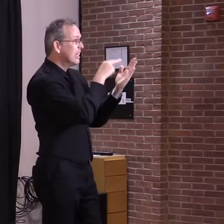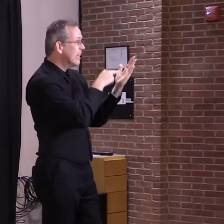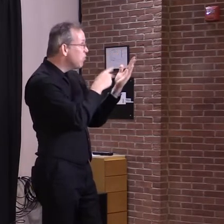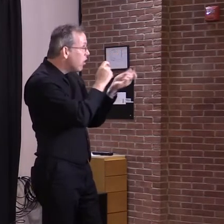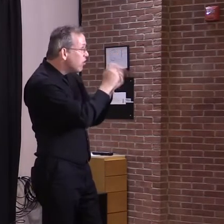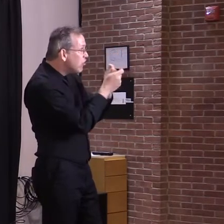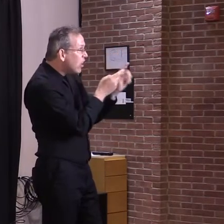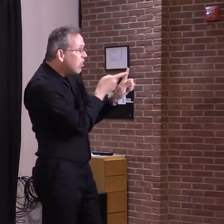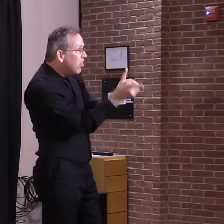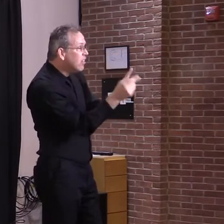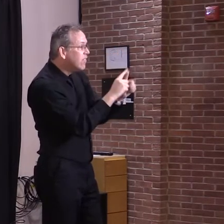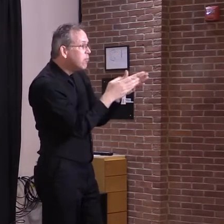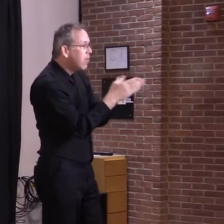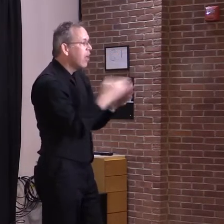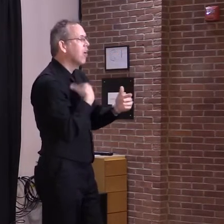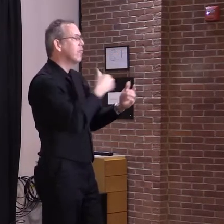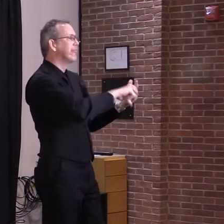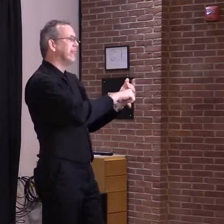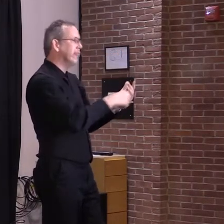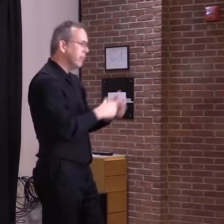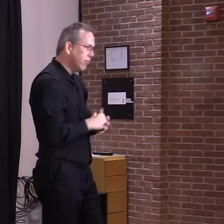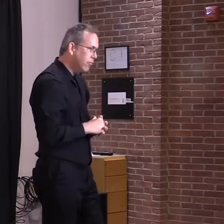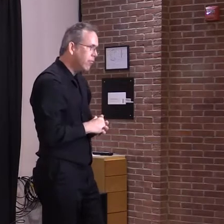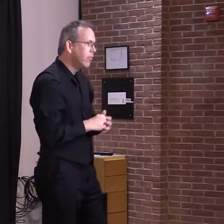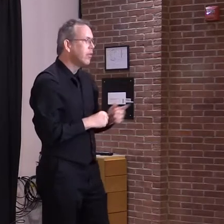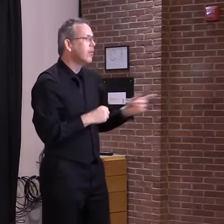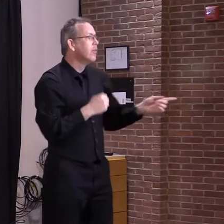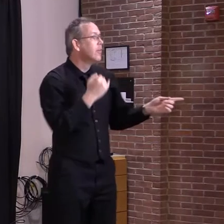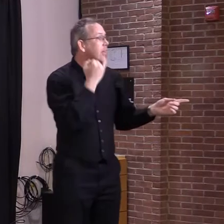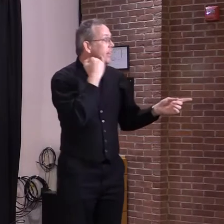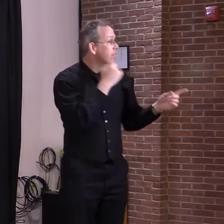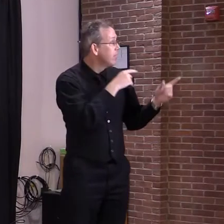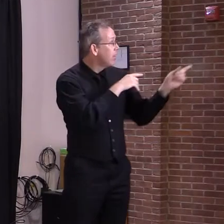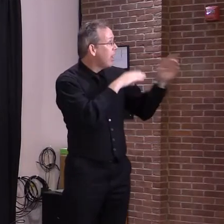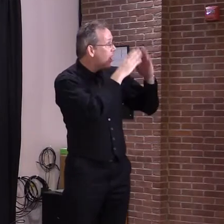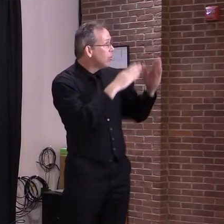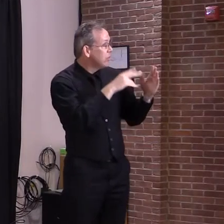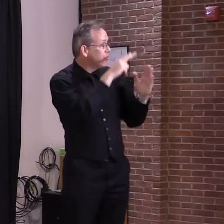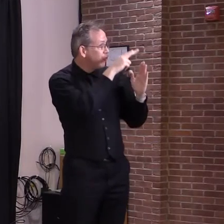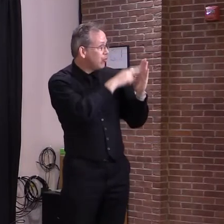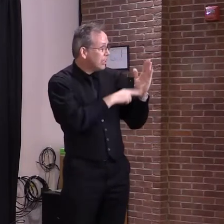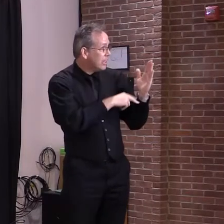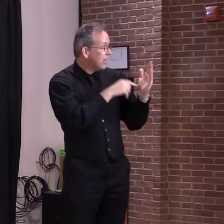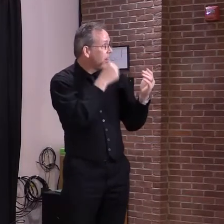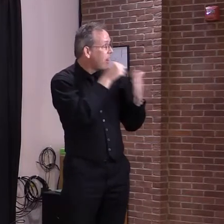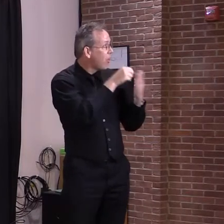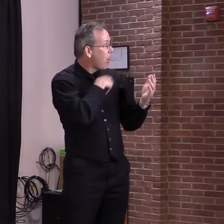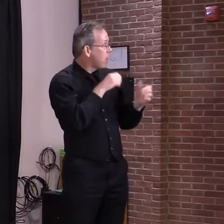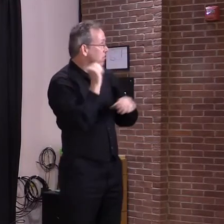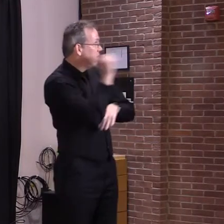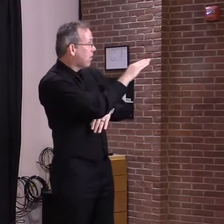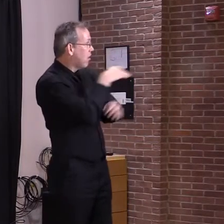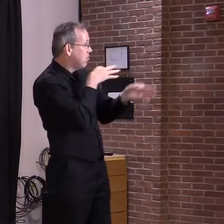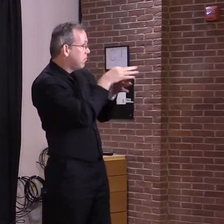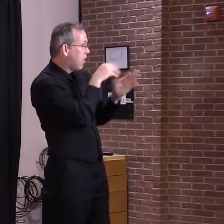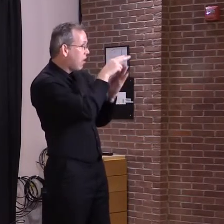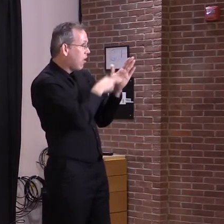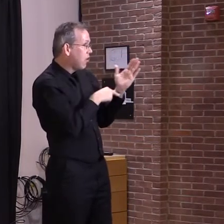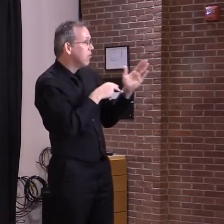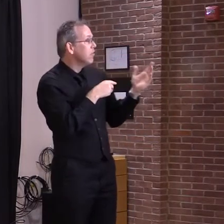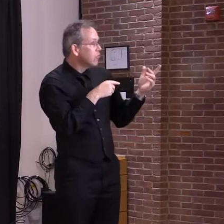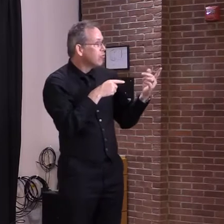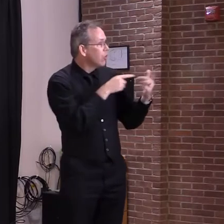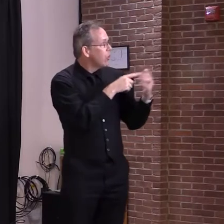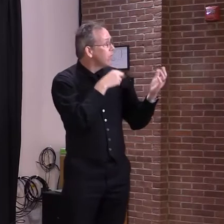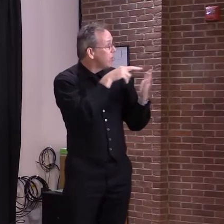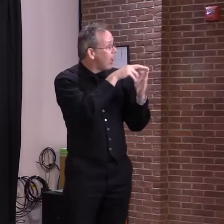they look at some of the veto letters, for instance, with the rental registry and the contractor registry, if they look at the